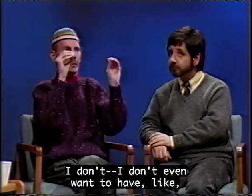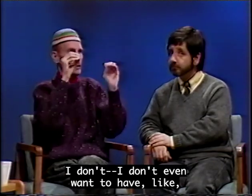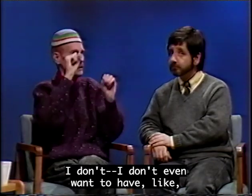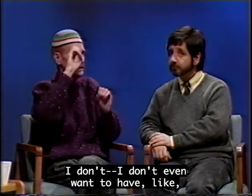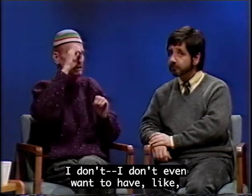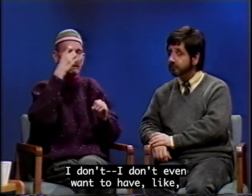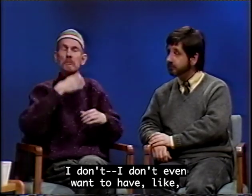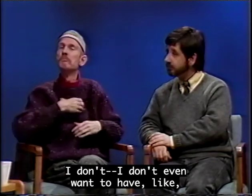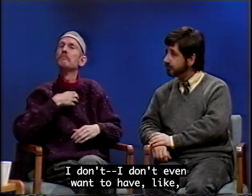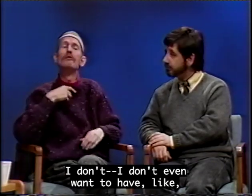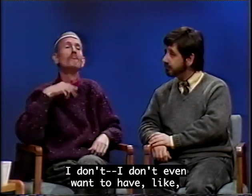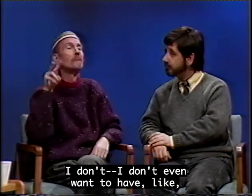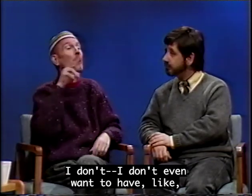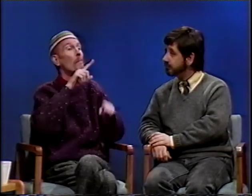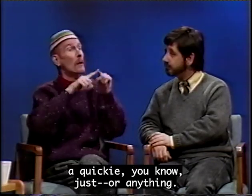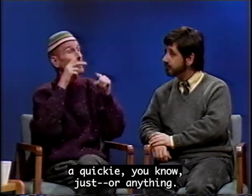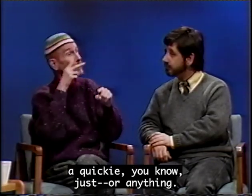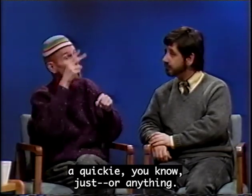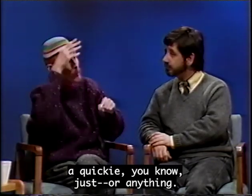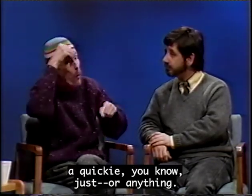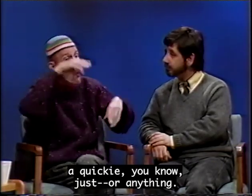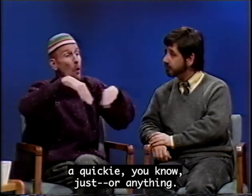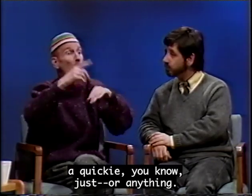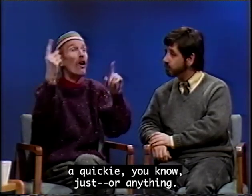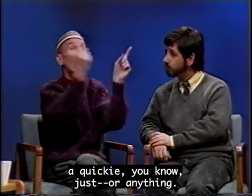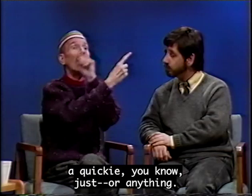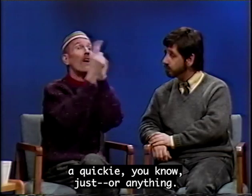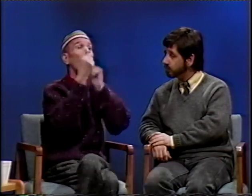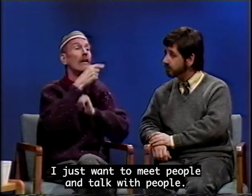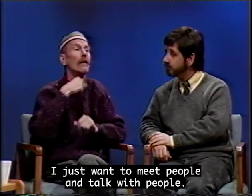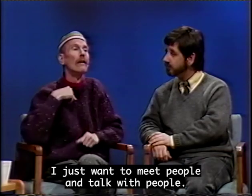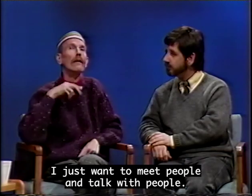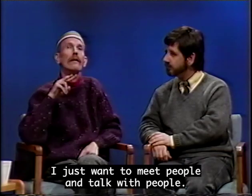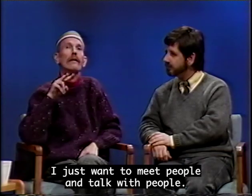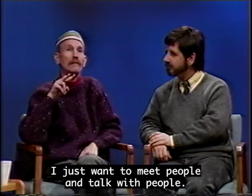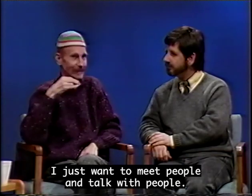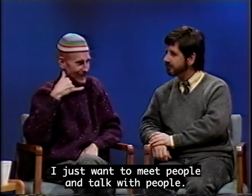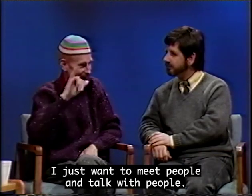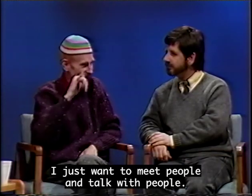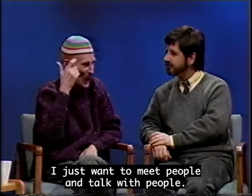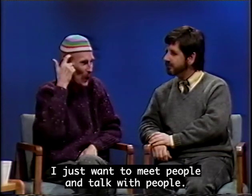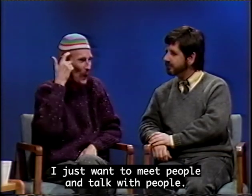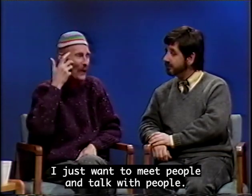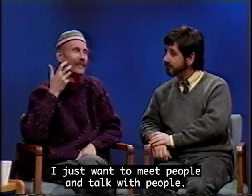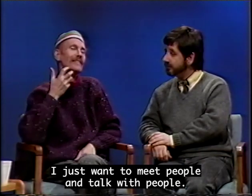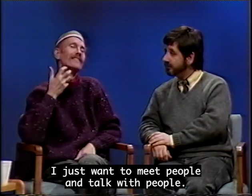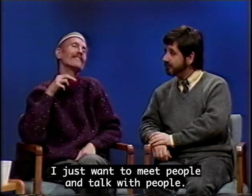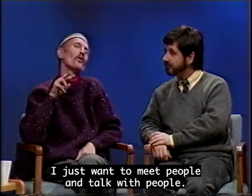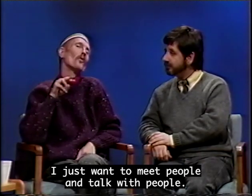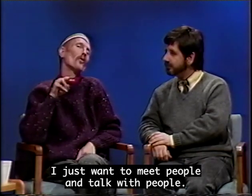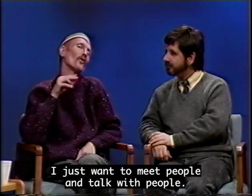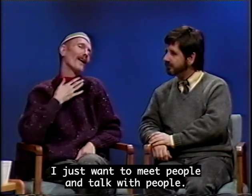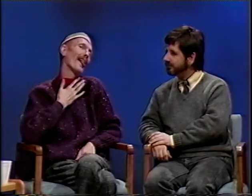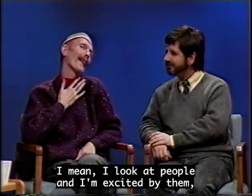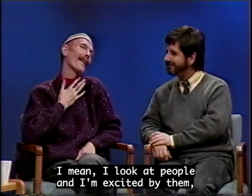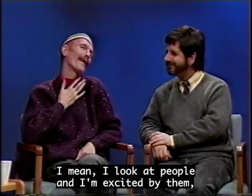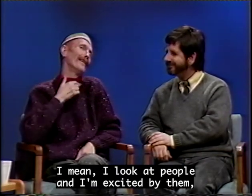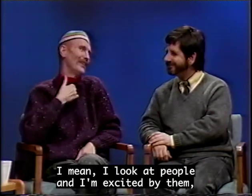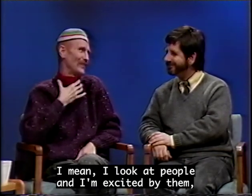I don't even want to have, like, a quickie, you know, just, or anything. I just want to meet people and talk with people. I mean, I look at people